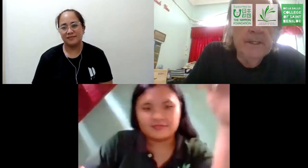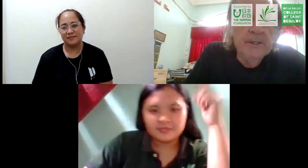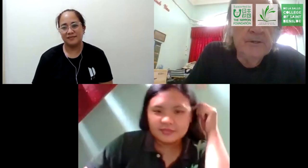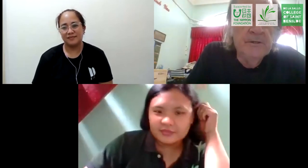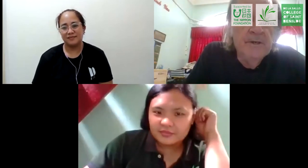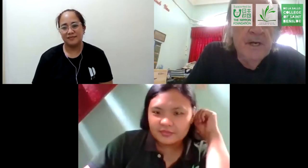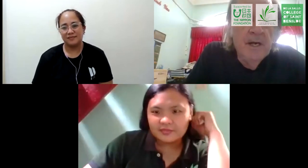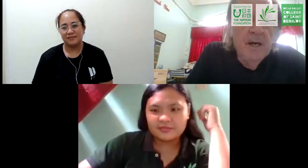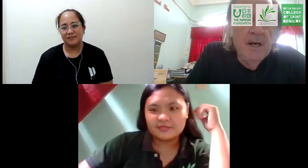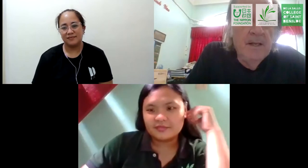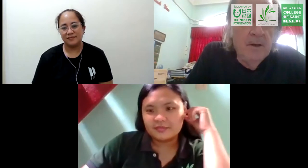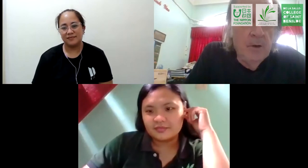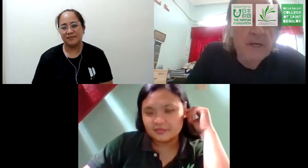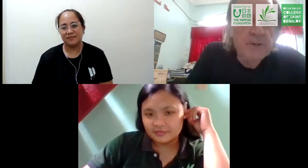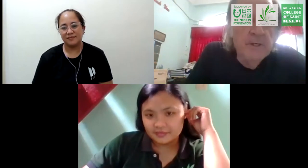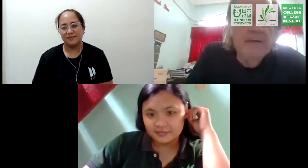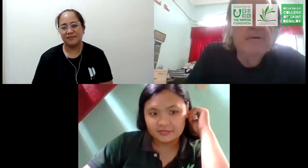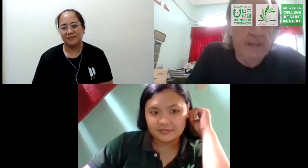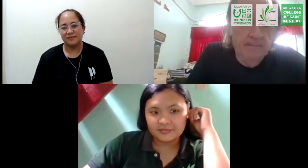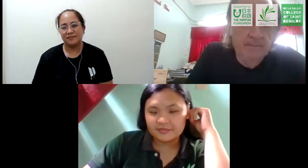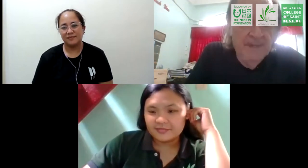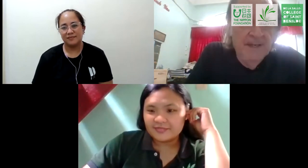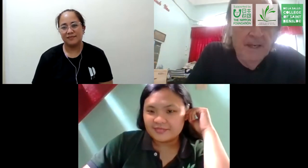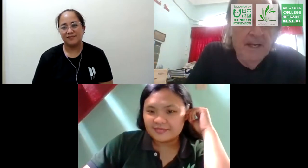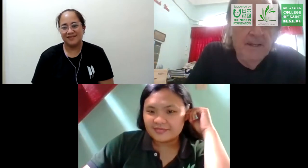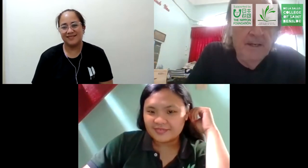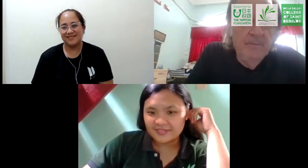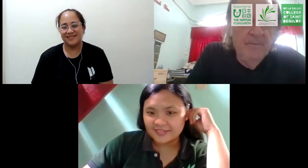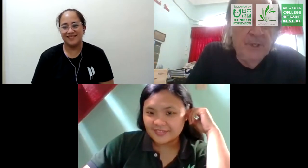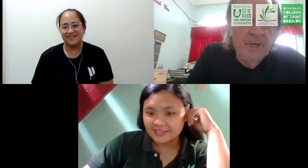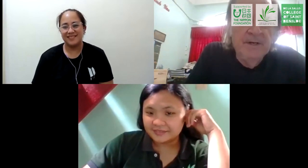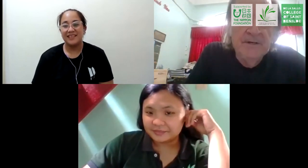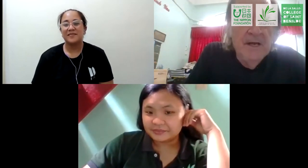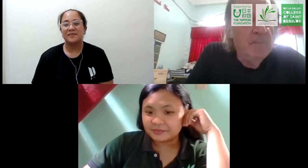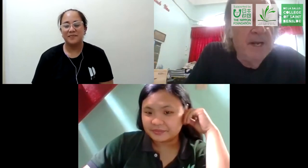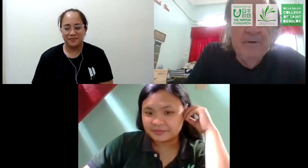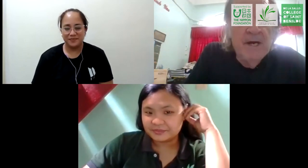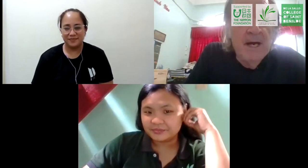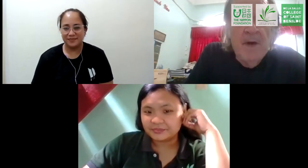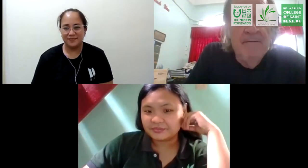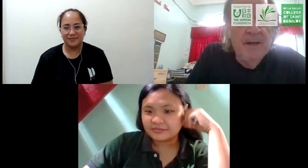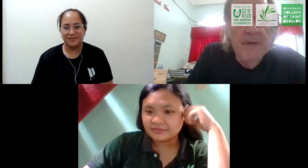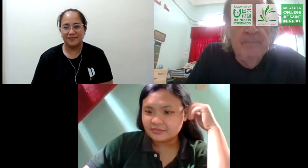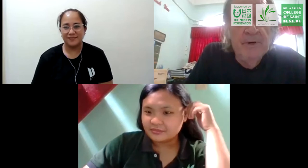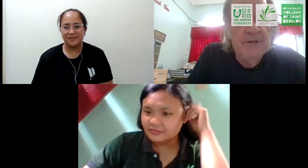orientation, Ah, okay. the location, everything, I see. and then it generates it. But every time I've had people use that